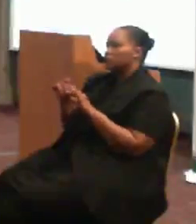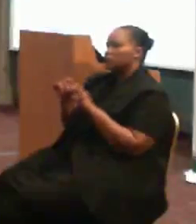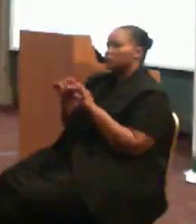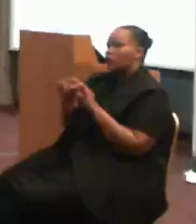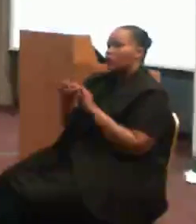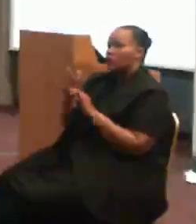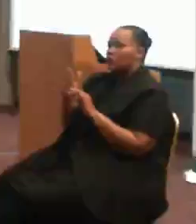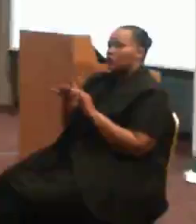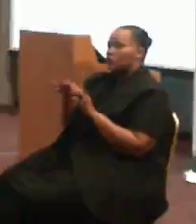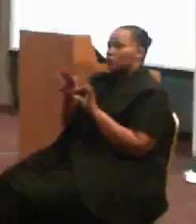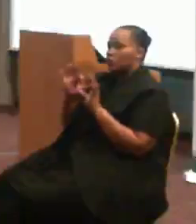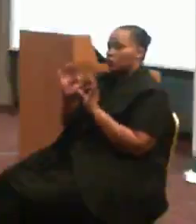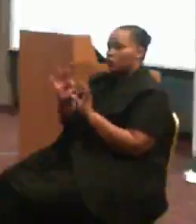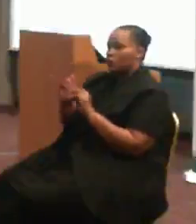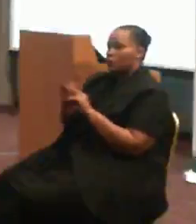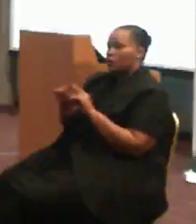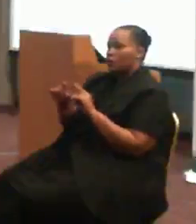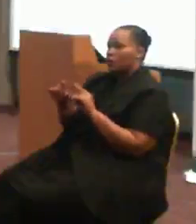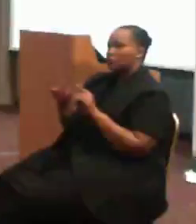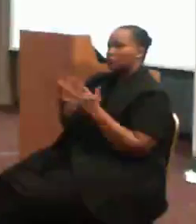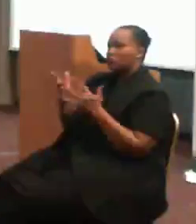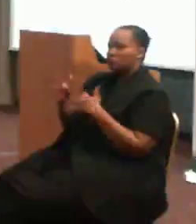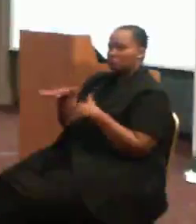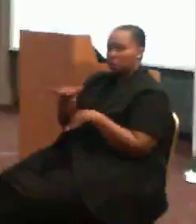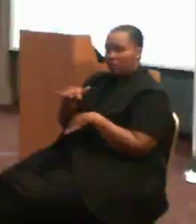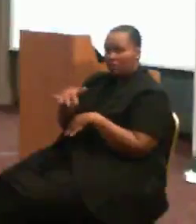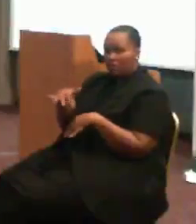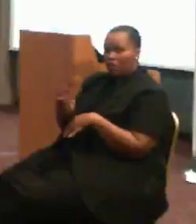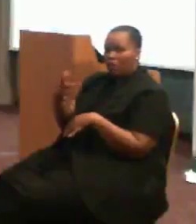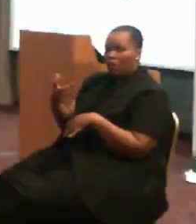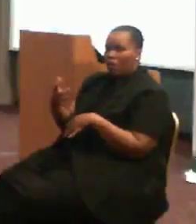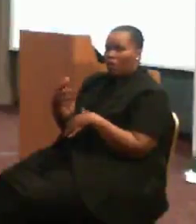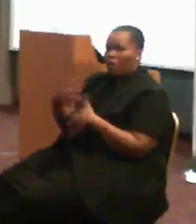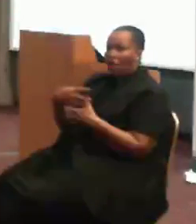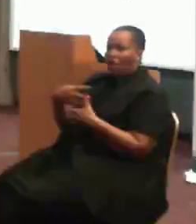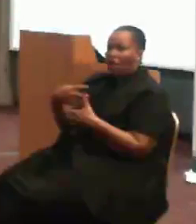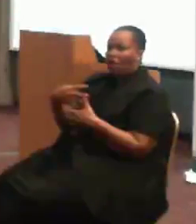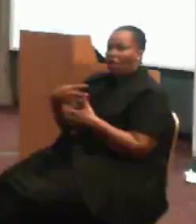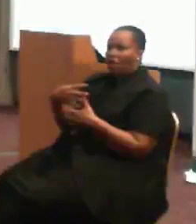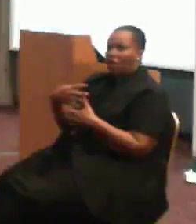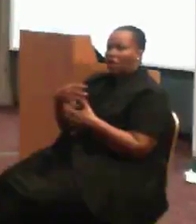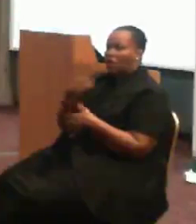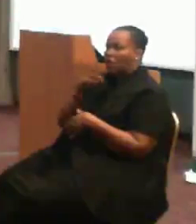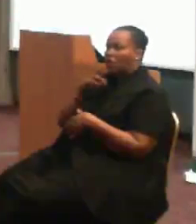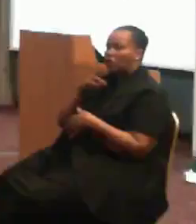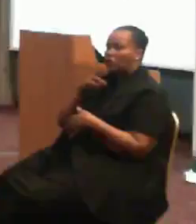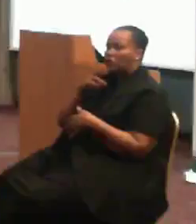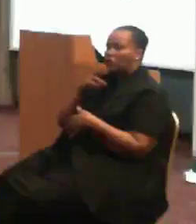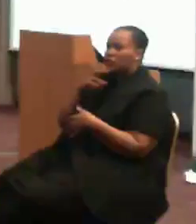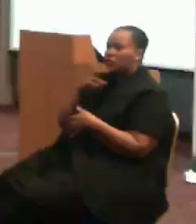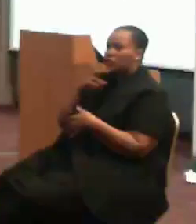result, okay, where it would have been dropped. So the real principle